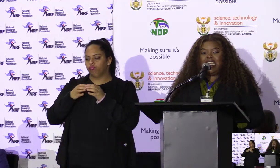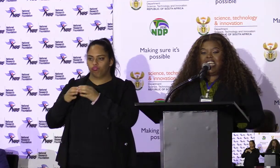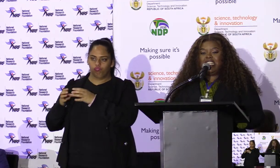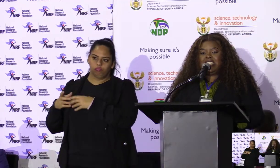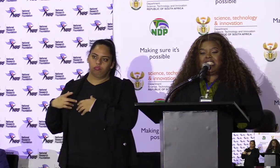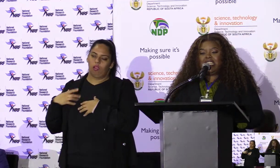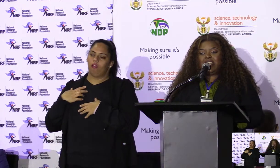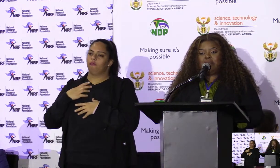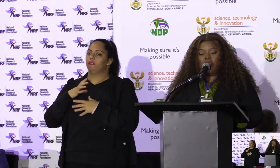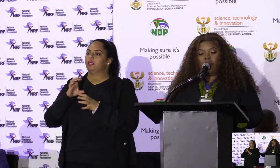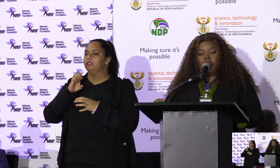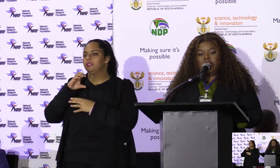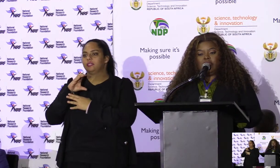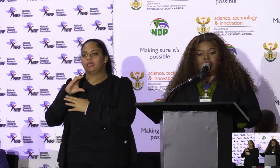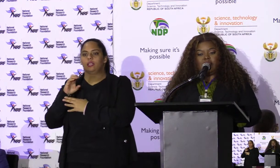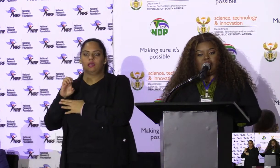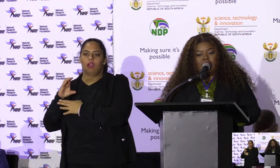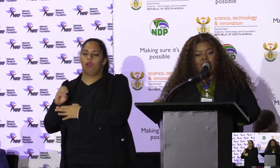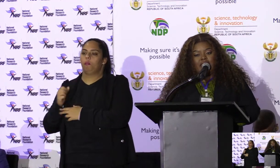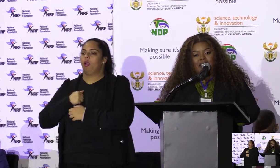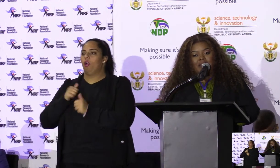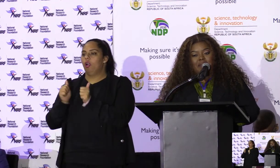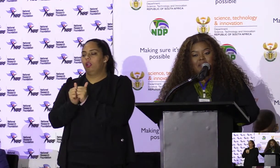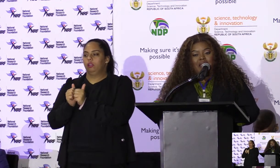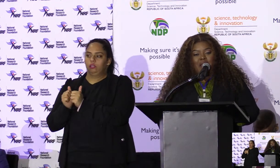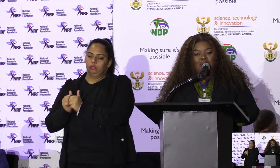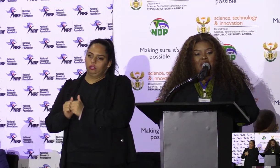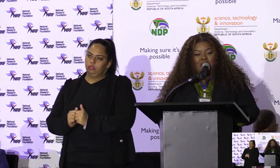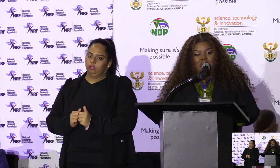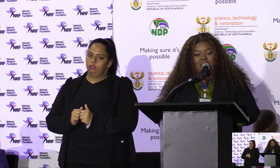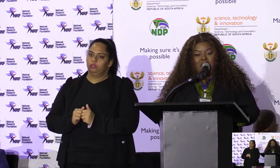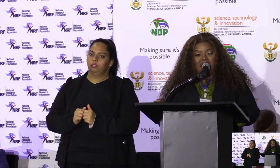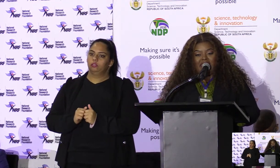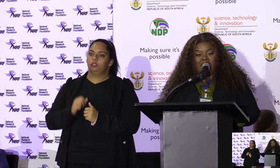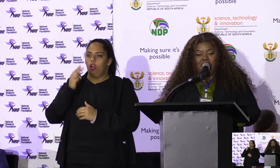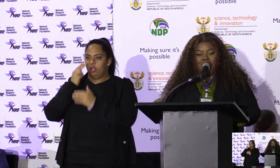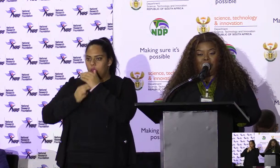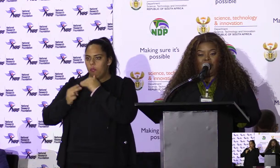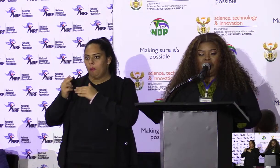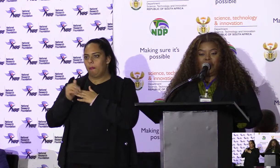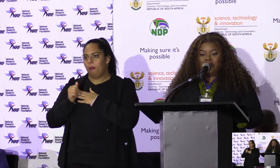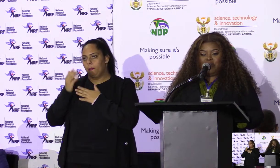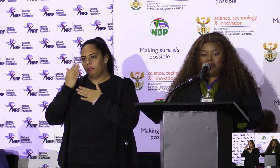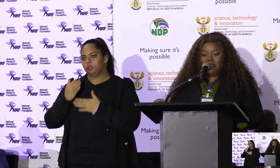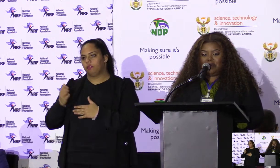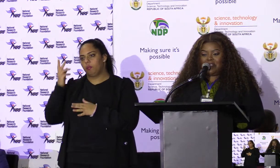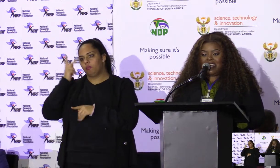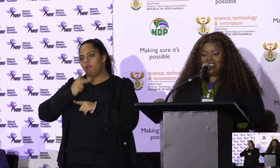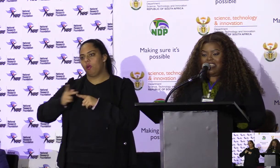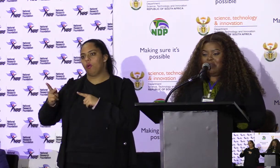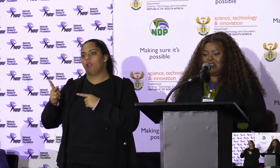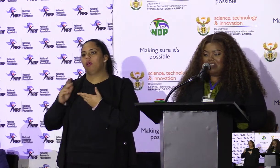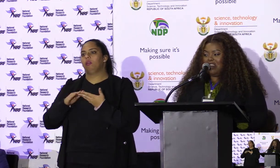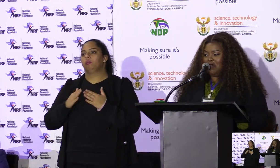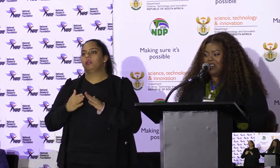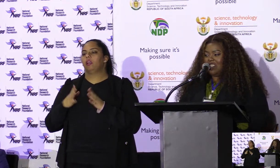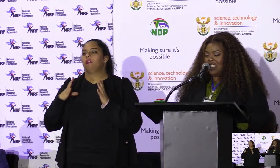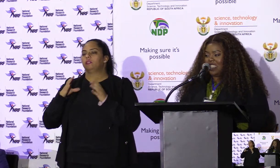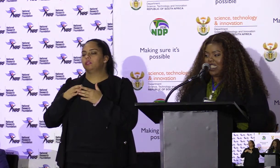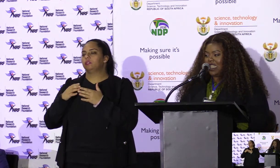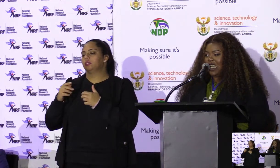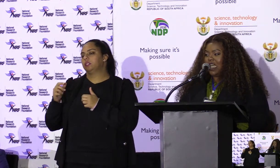present, and my colleagues, honorable members of the Portfolio Committee of Science, Technology